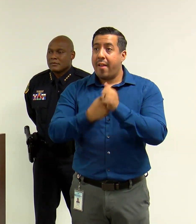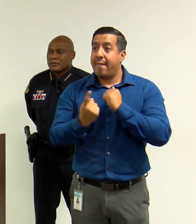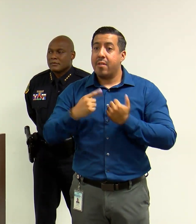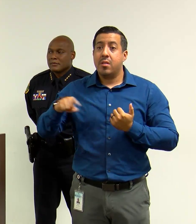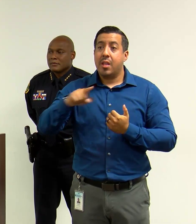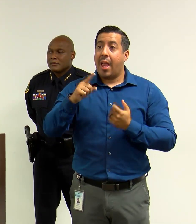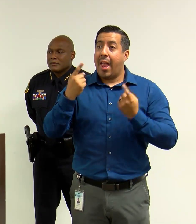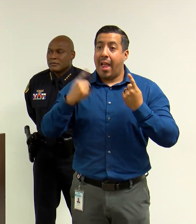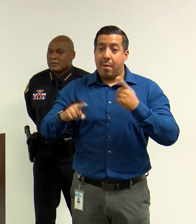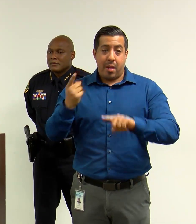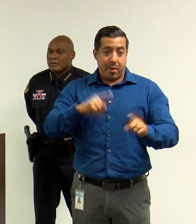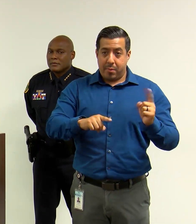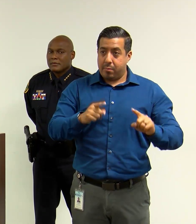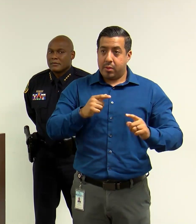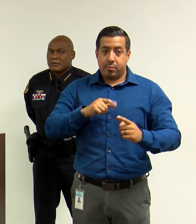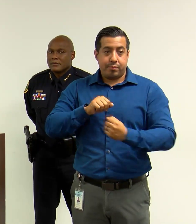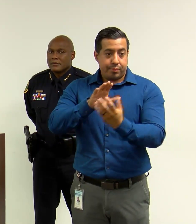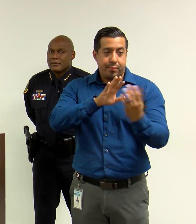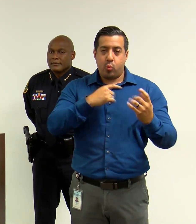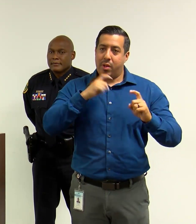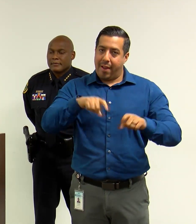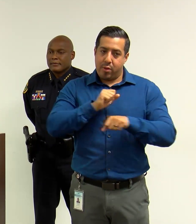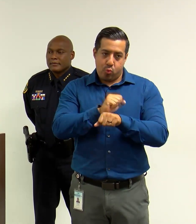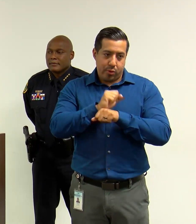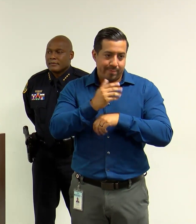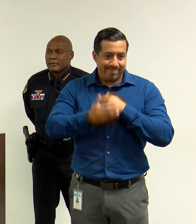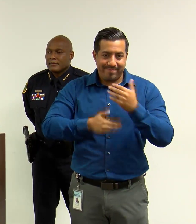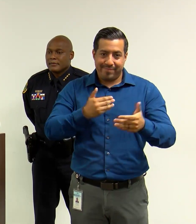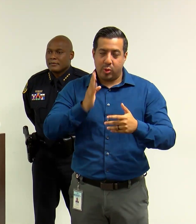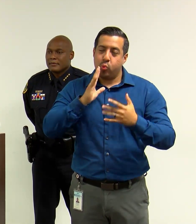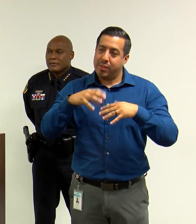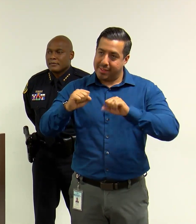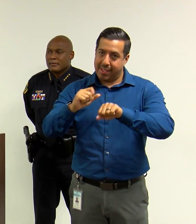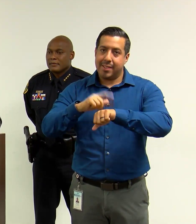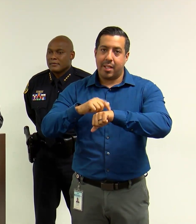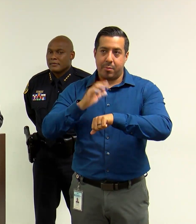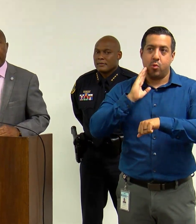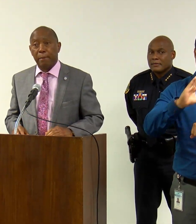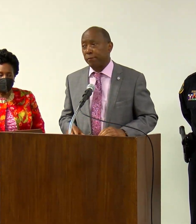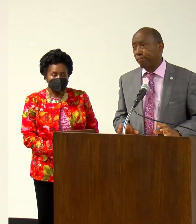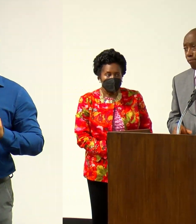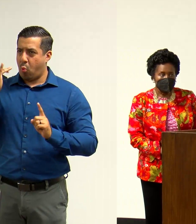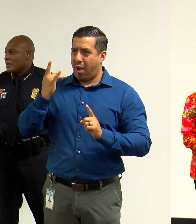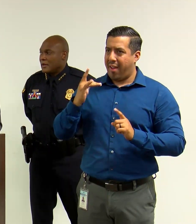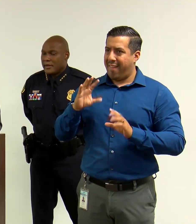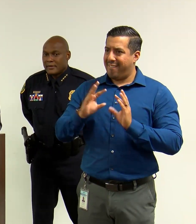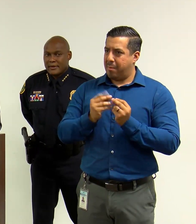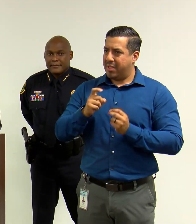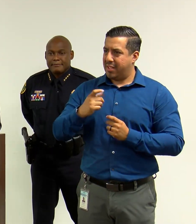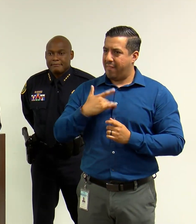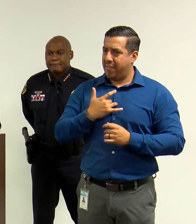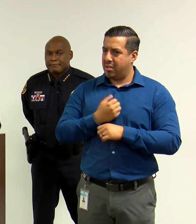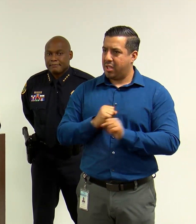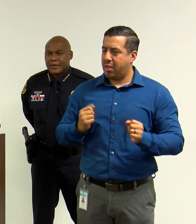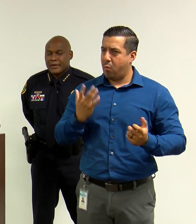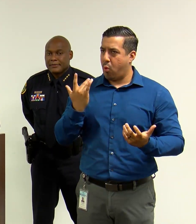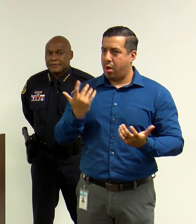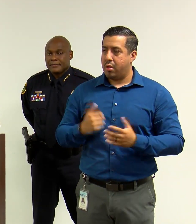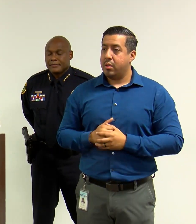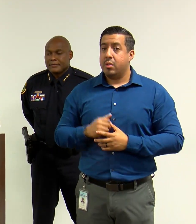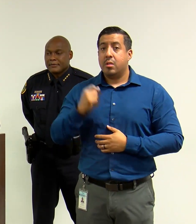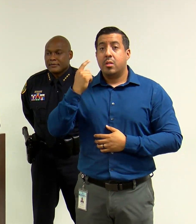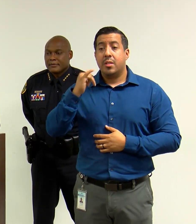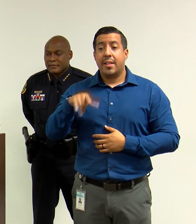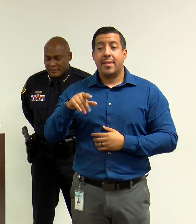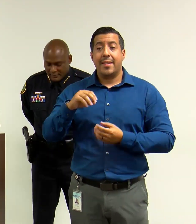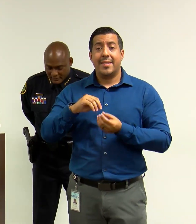been thrown at us, we're going to have to work through it. And it's going to take a little time for that to happen. Well, I won't say that the numbers